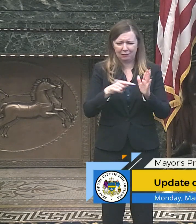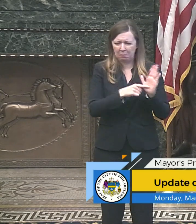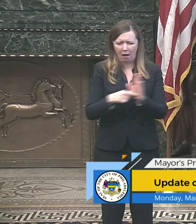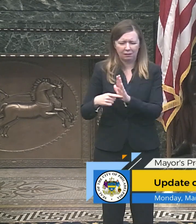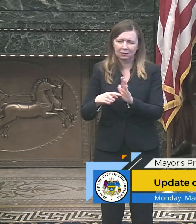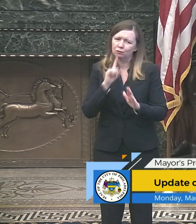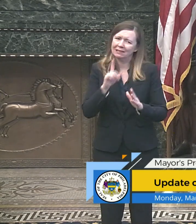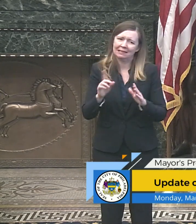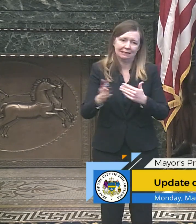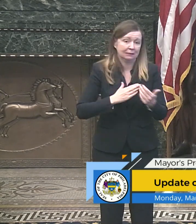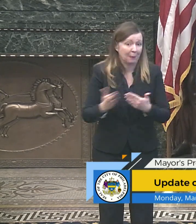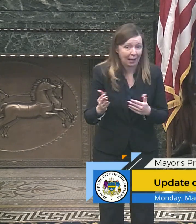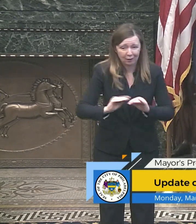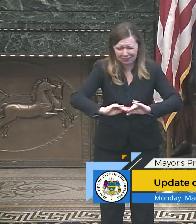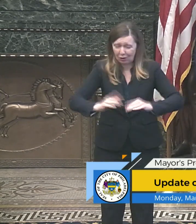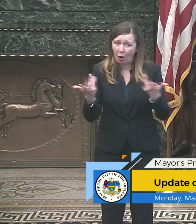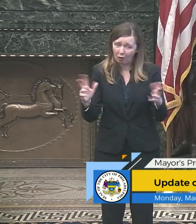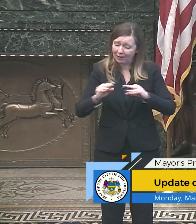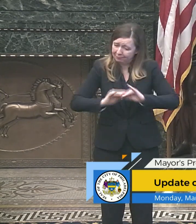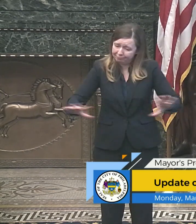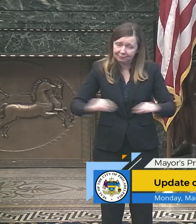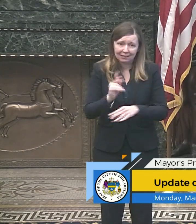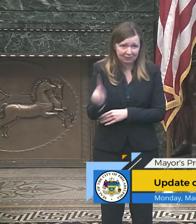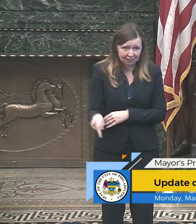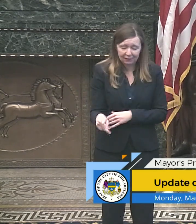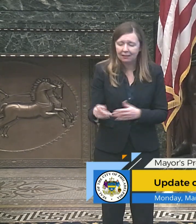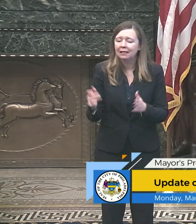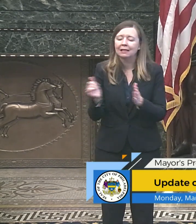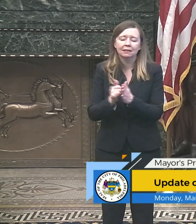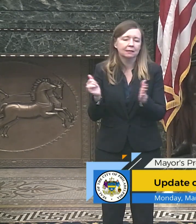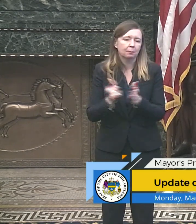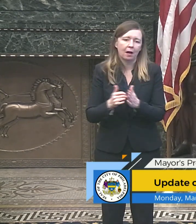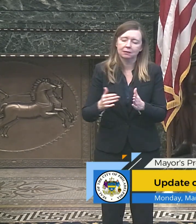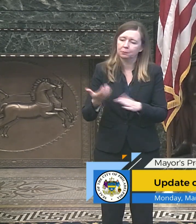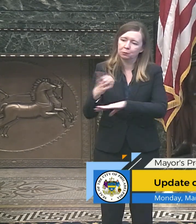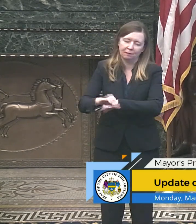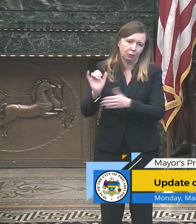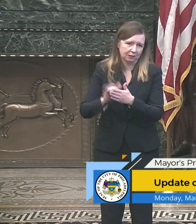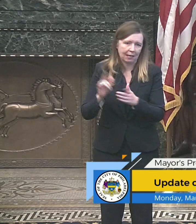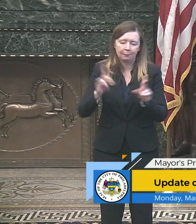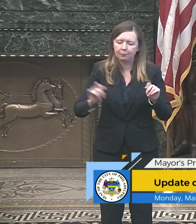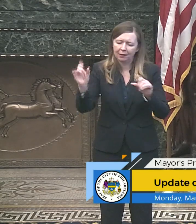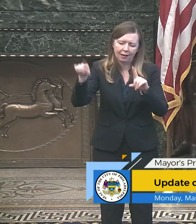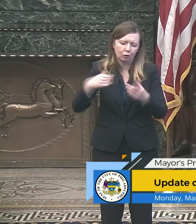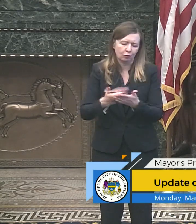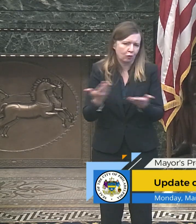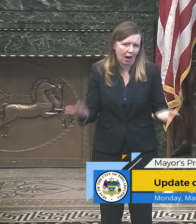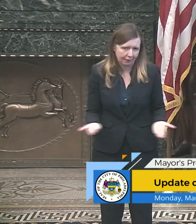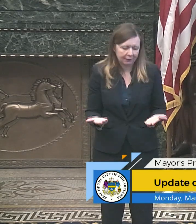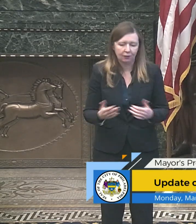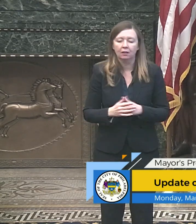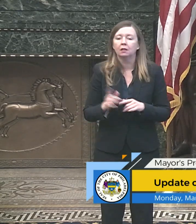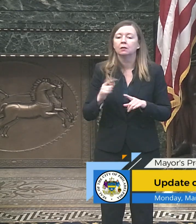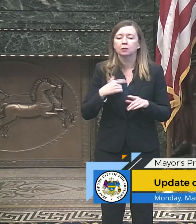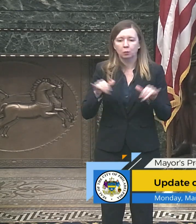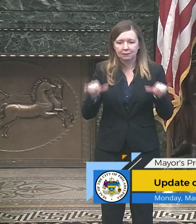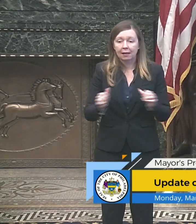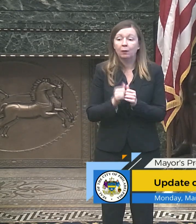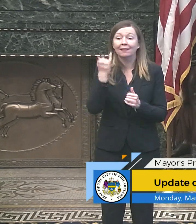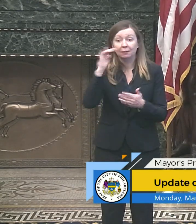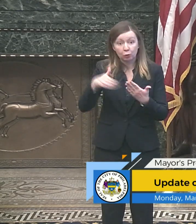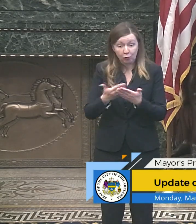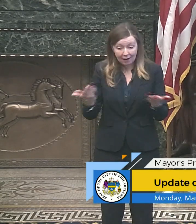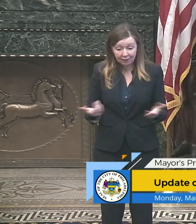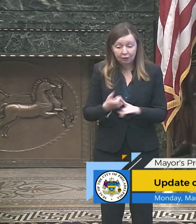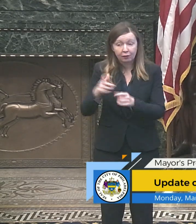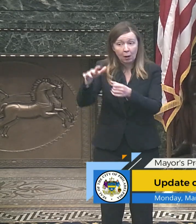widespread in the city of Philadelphia, and it's virtually impossible to enforce. People can drive through many different channels. So no, we're going to stick with our recommendations, people quarantine, and ask